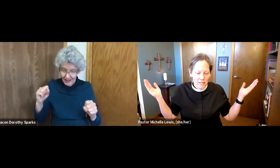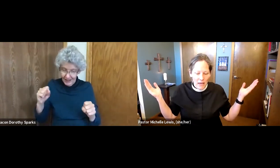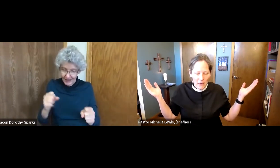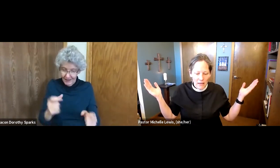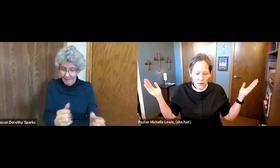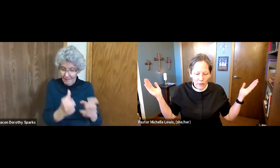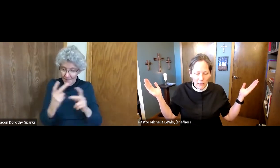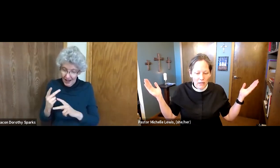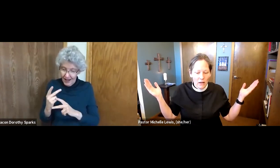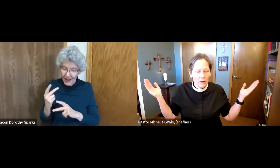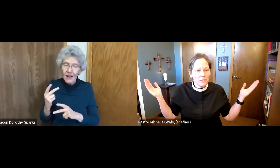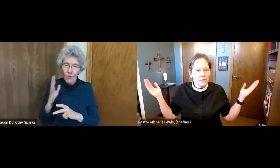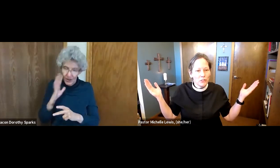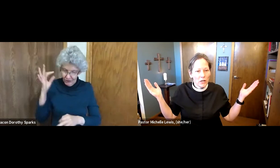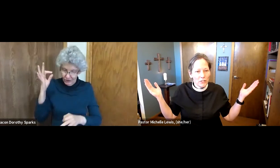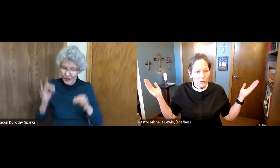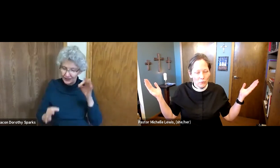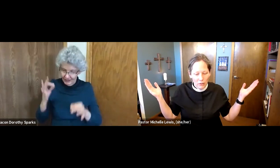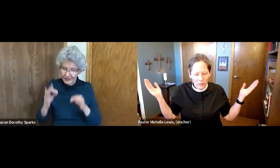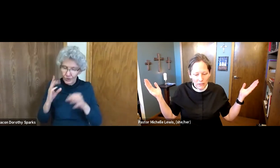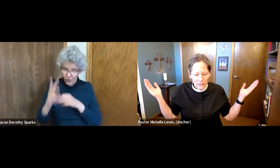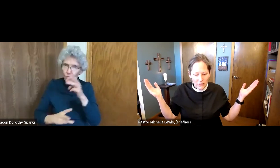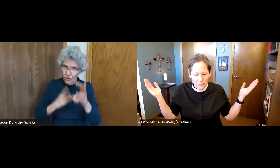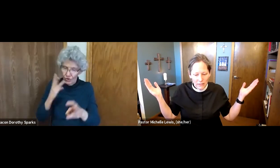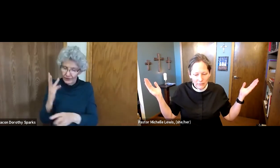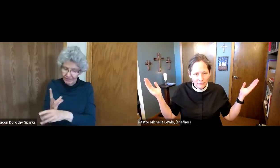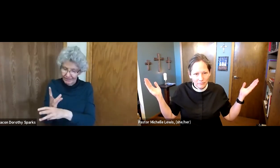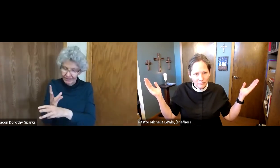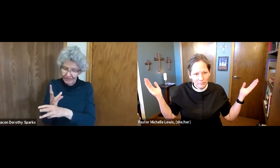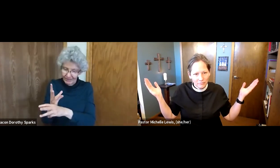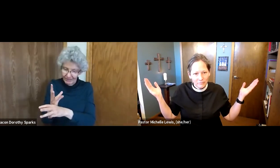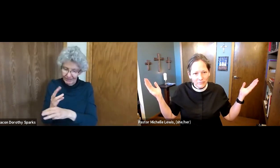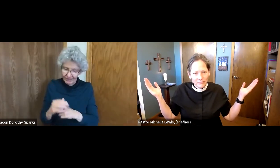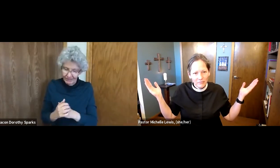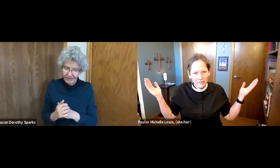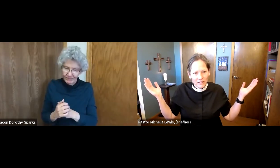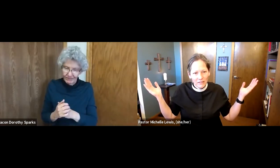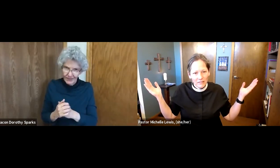In the day when he comes to judge the world,